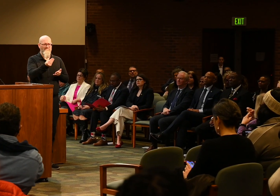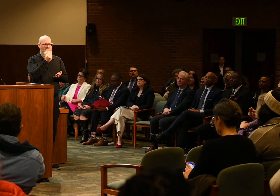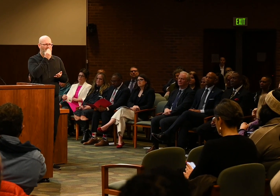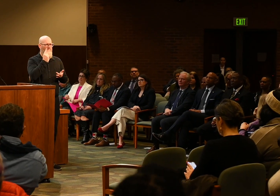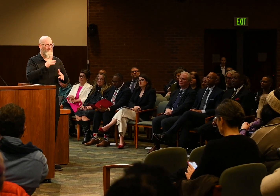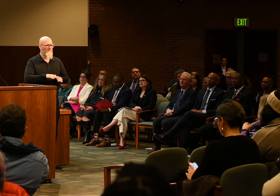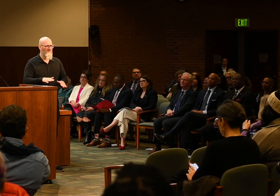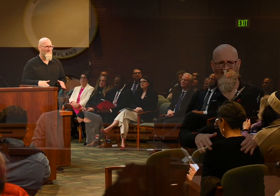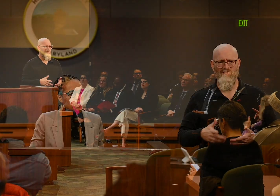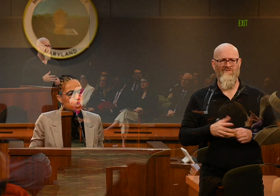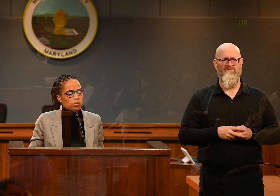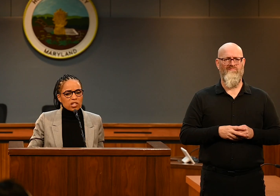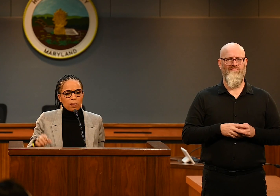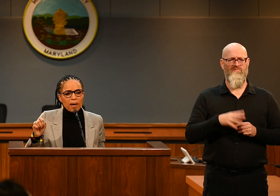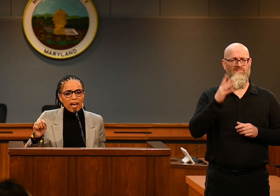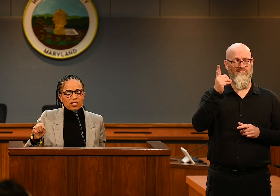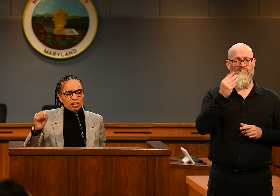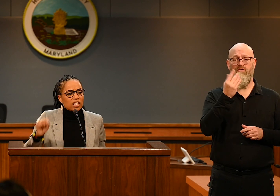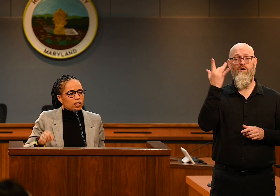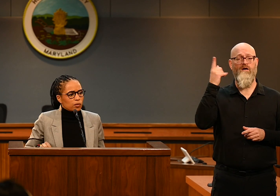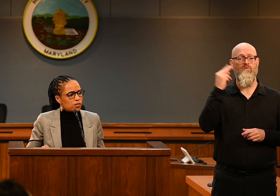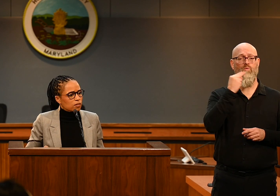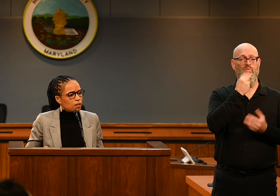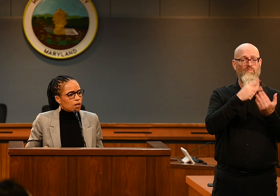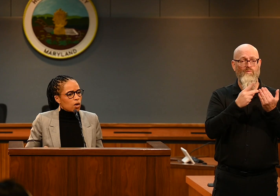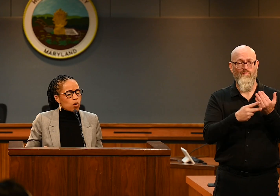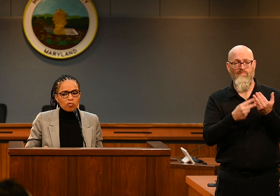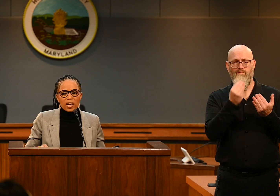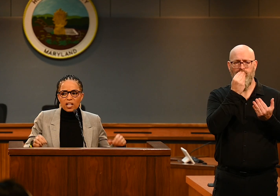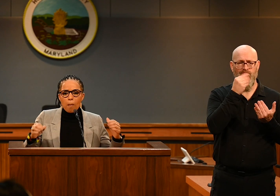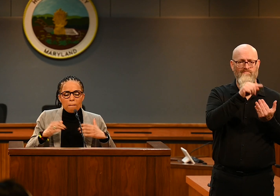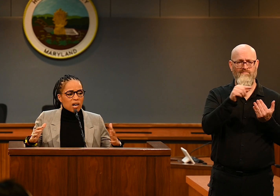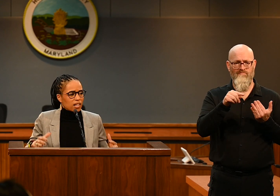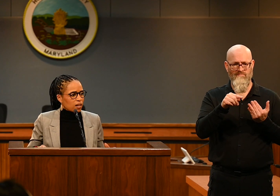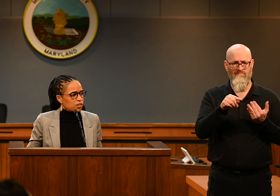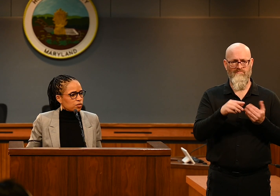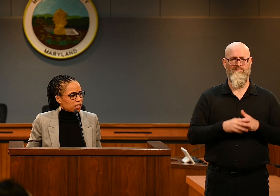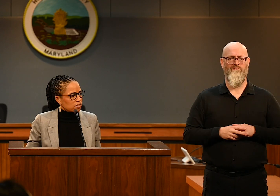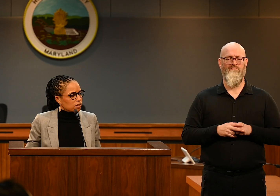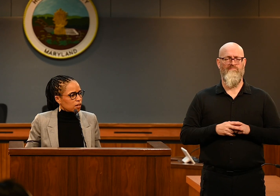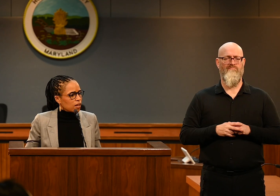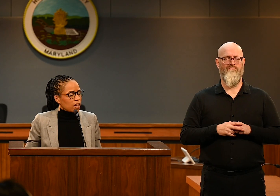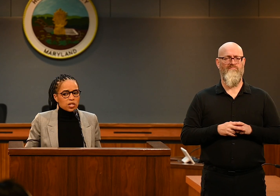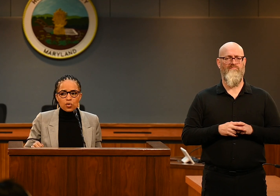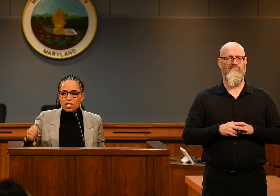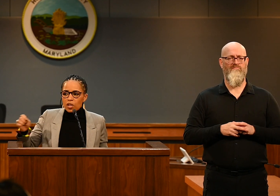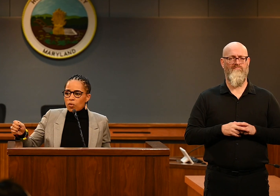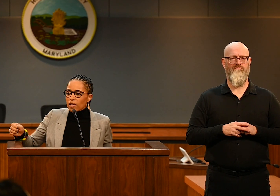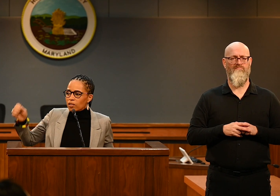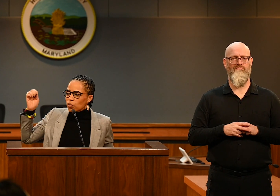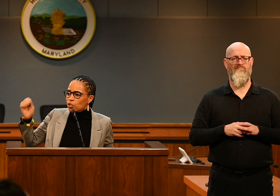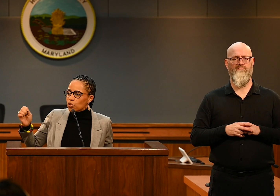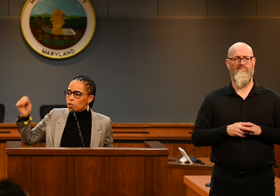television, and unfortunately, you will see the mass killers who are running amok in our streets. And you can